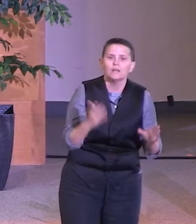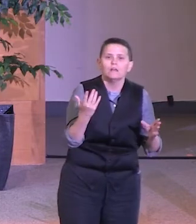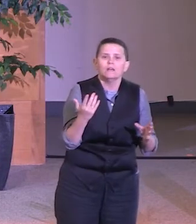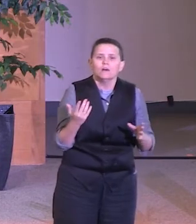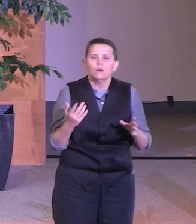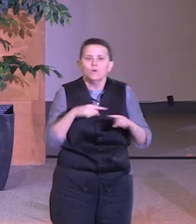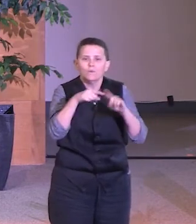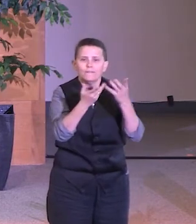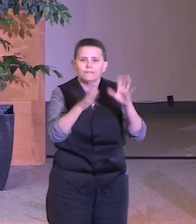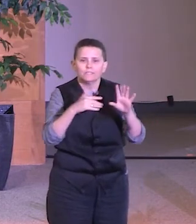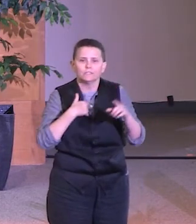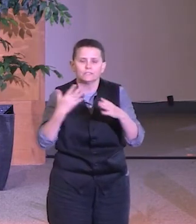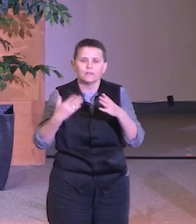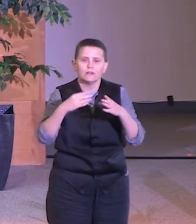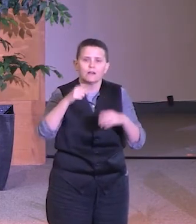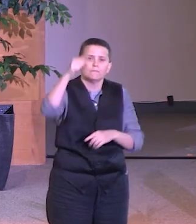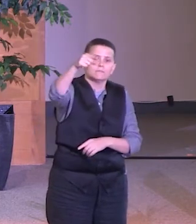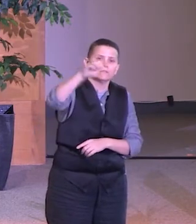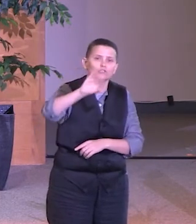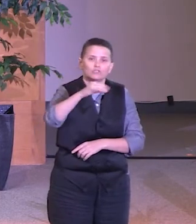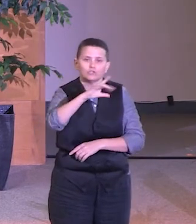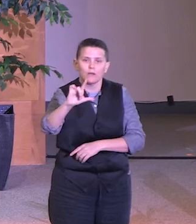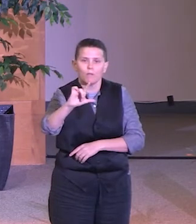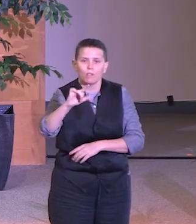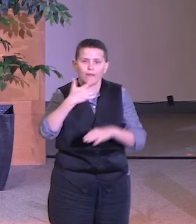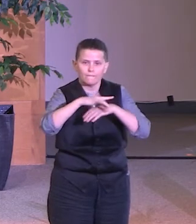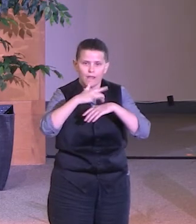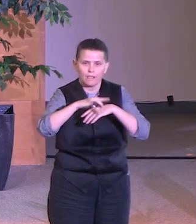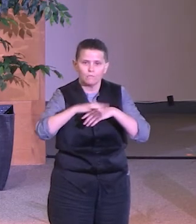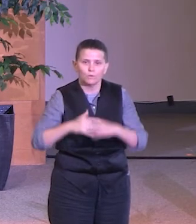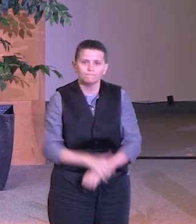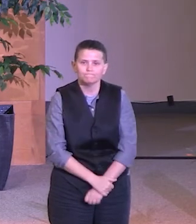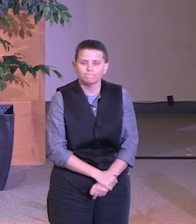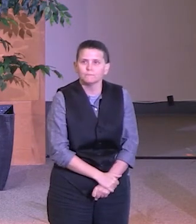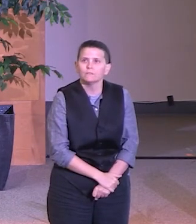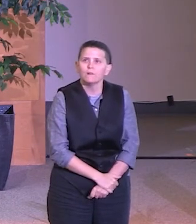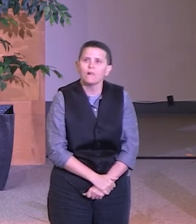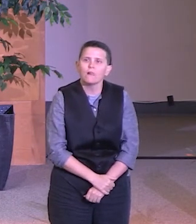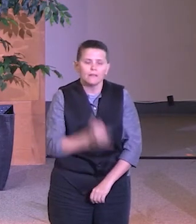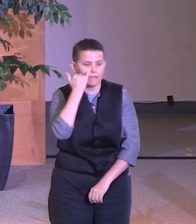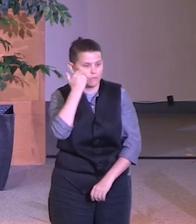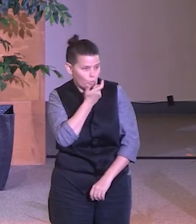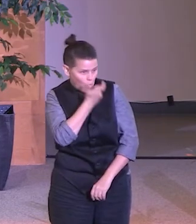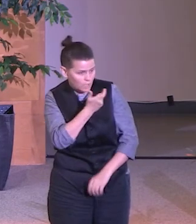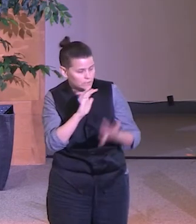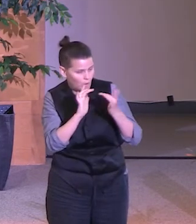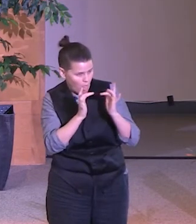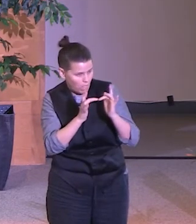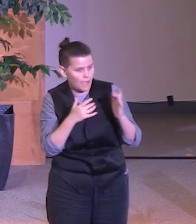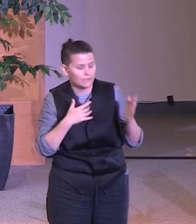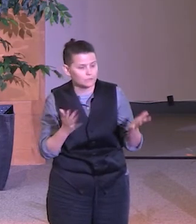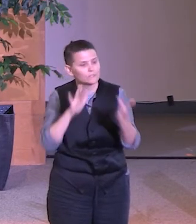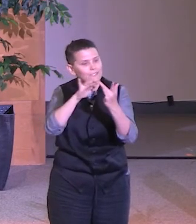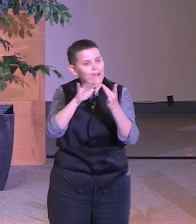want to connect with one of them, they are available to you in the chapel after service. If you are watching us online